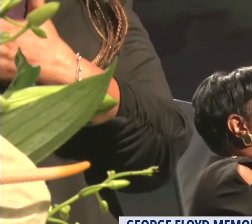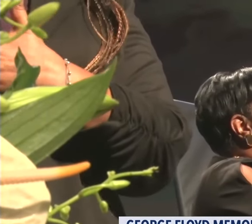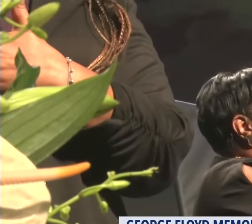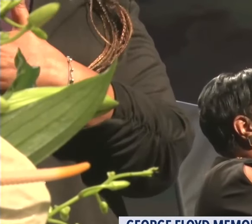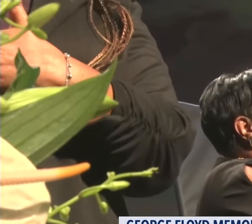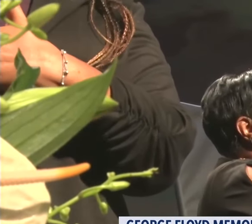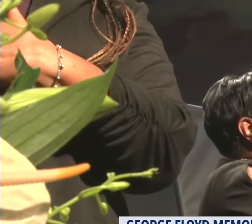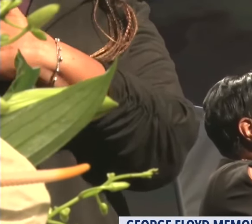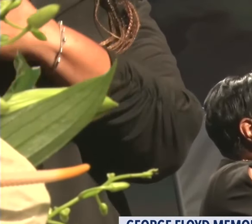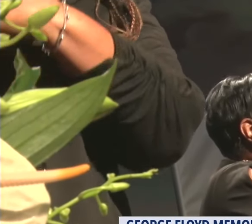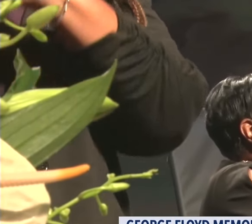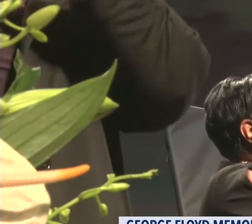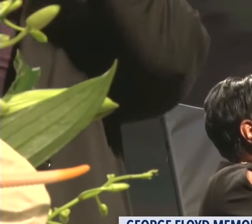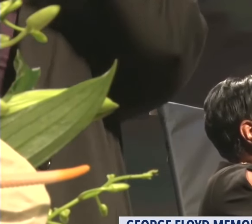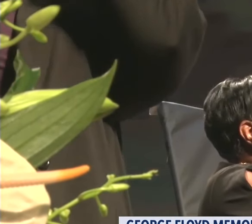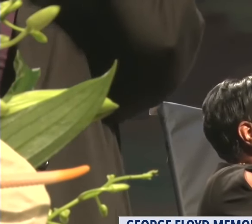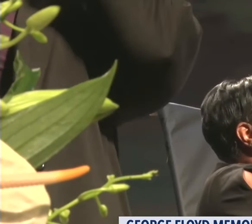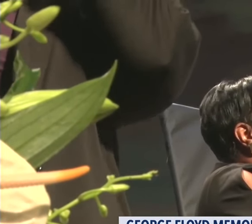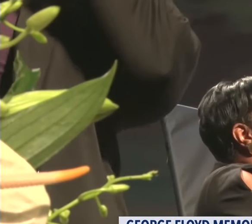New